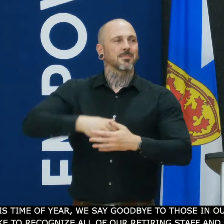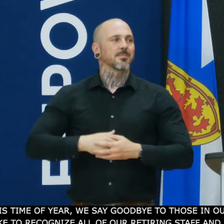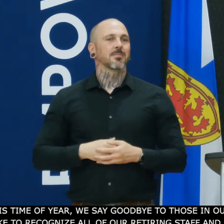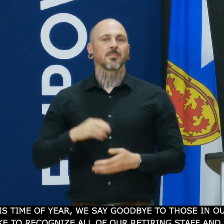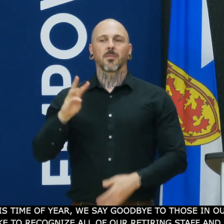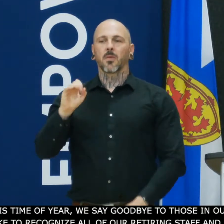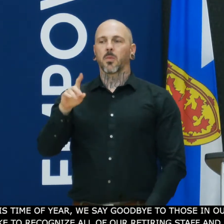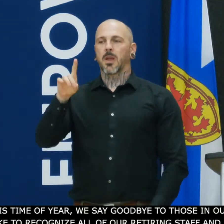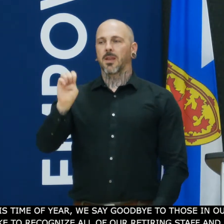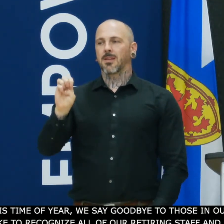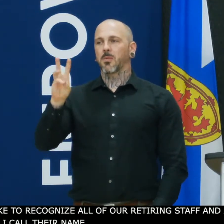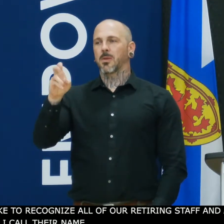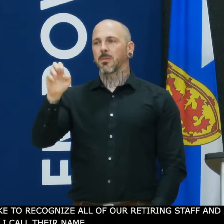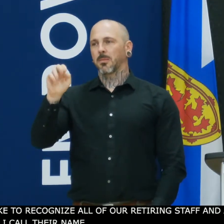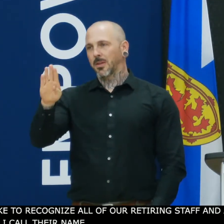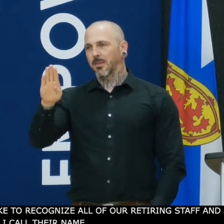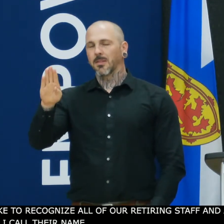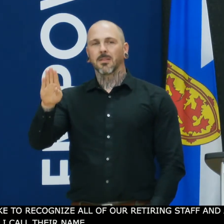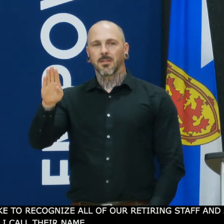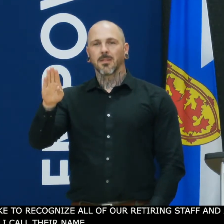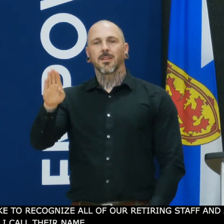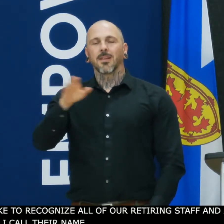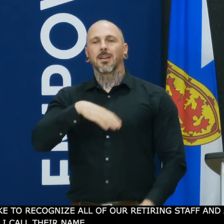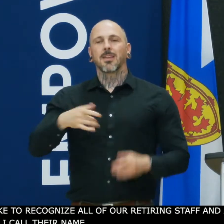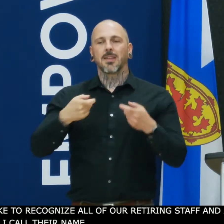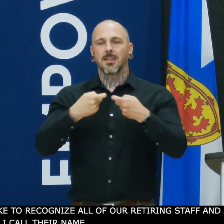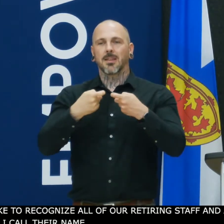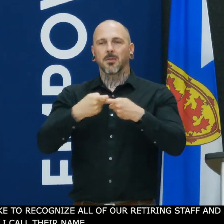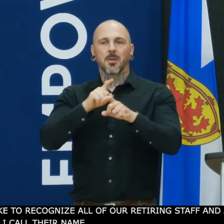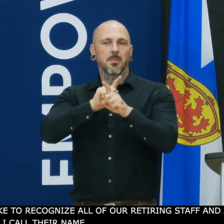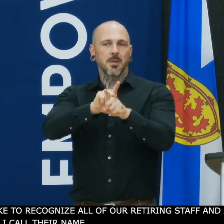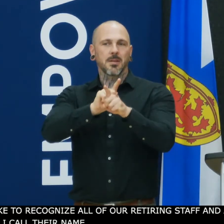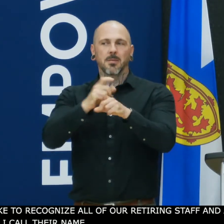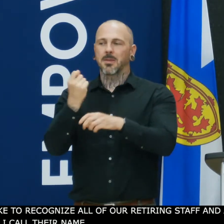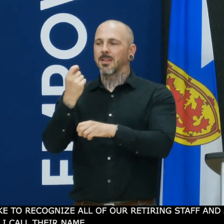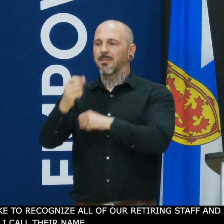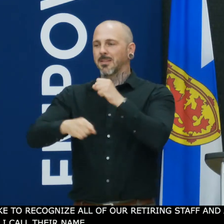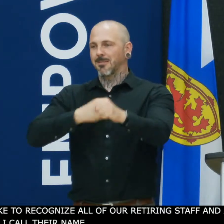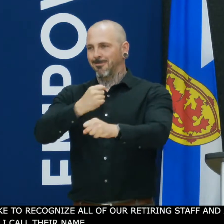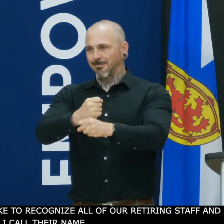Wade Weatherby, Faculty, Electrical Apprenticeship, 11 years.